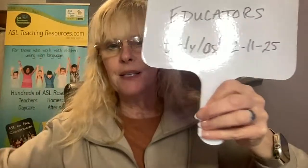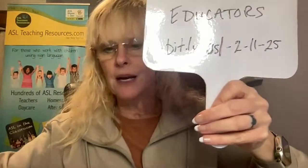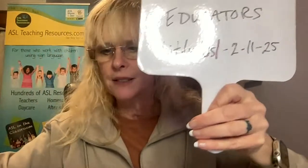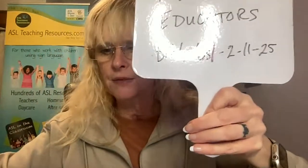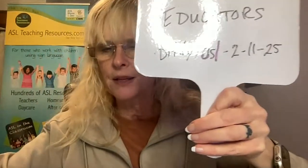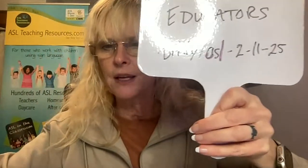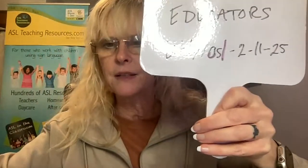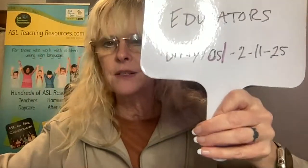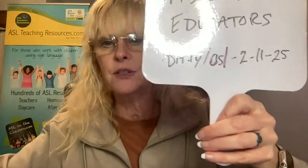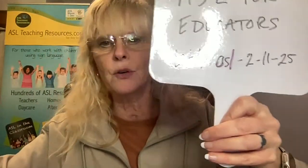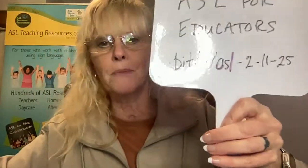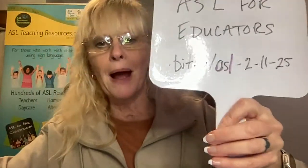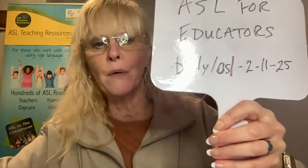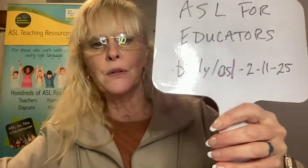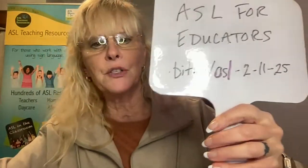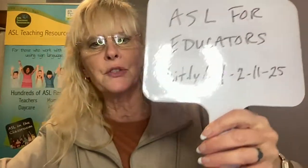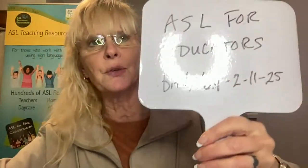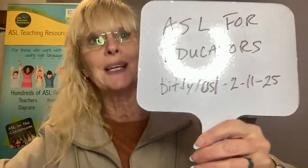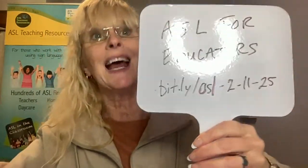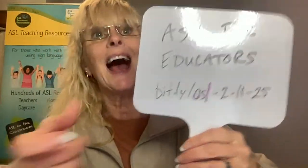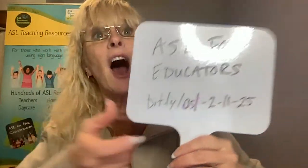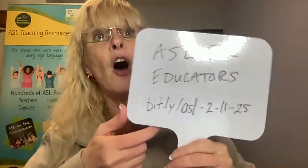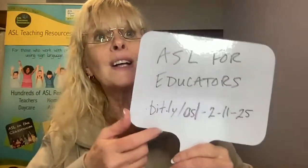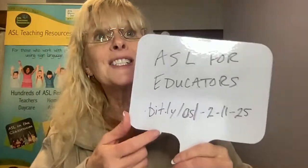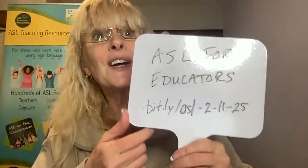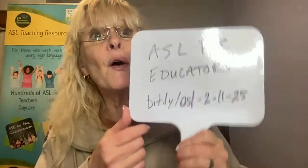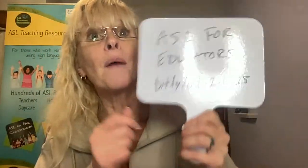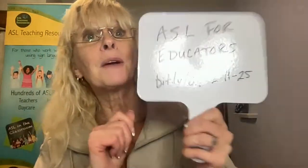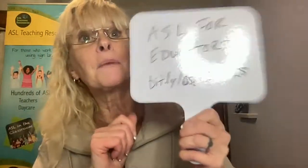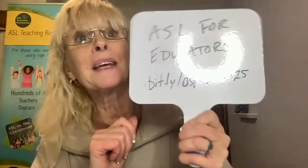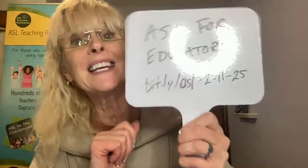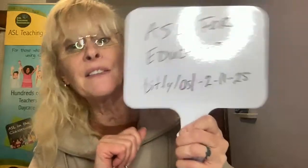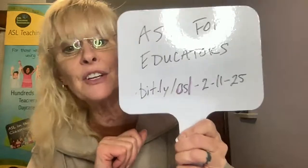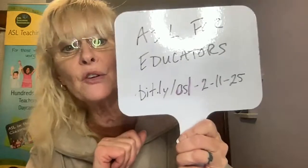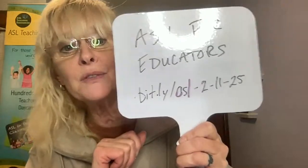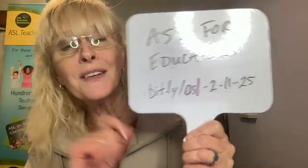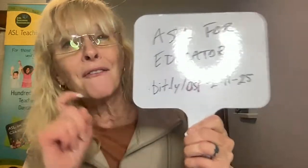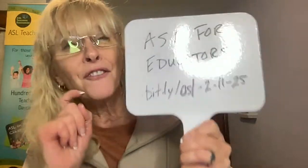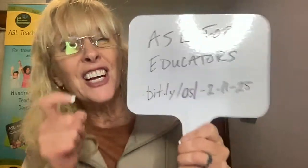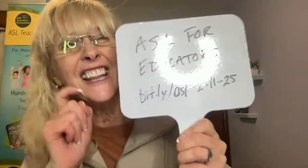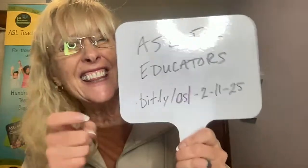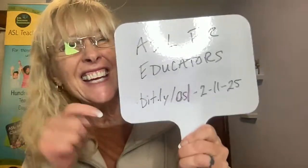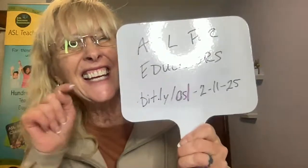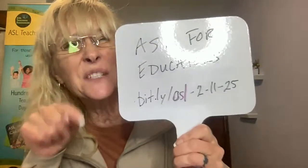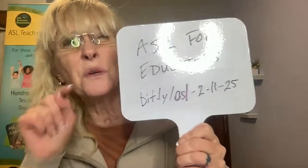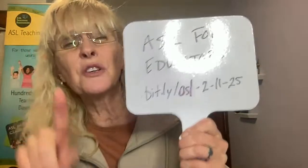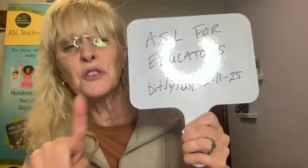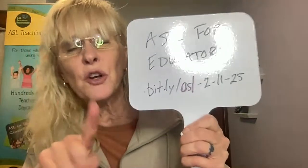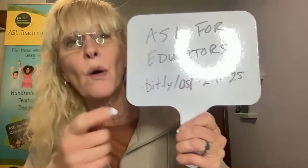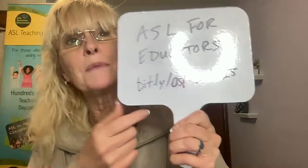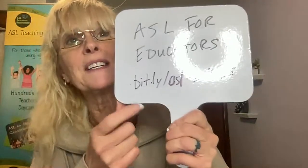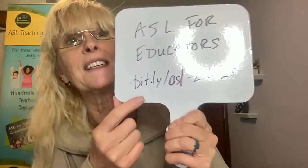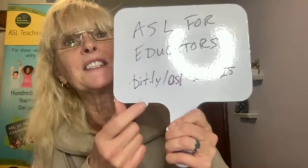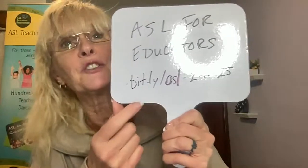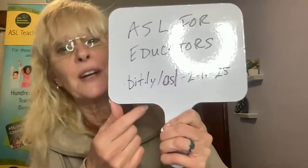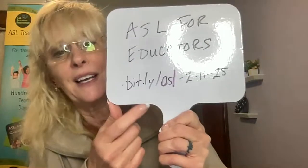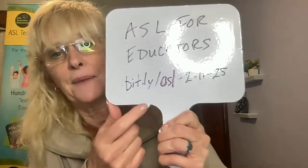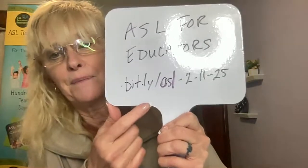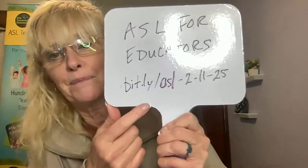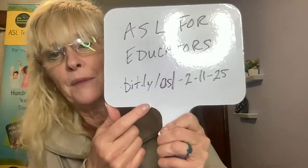kinds of things to empower the student. Also, I'm going to be giving you some free things when you show up to this training.